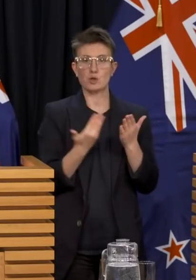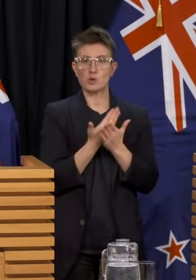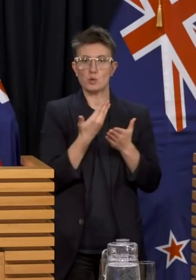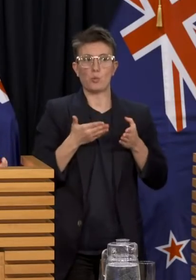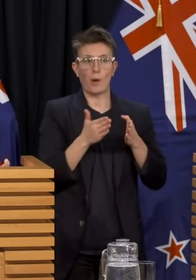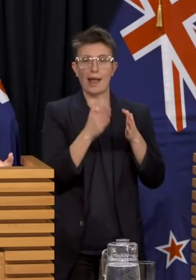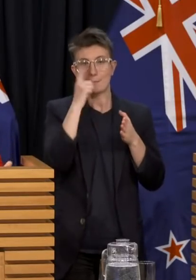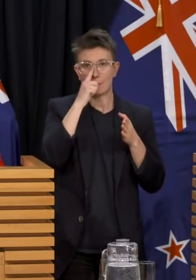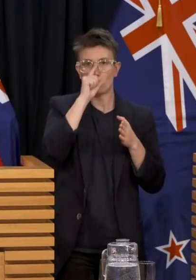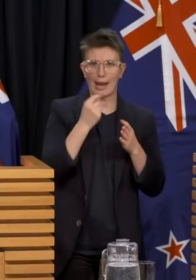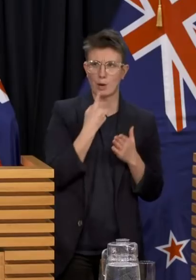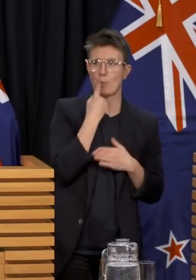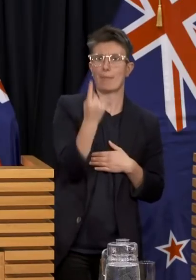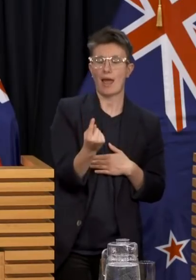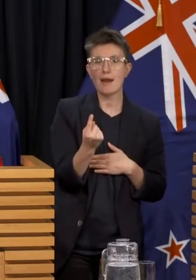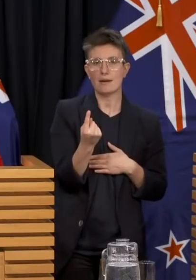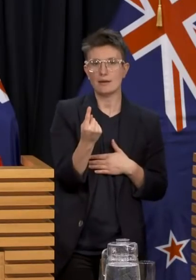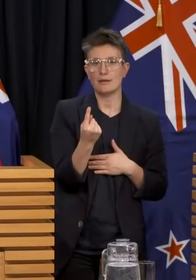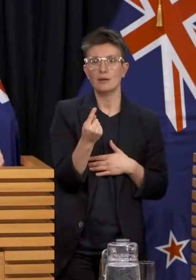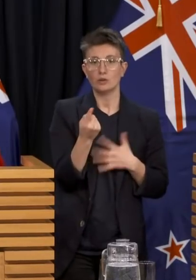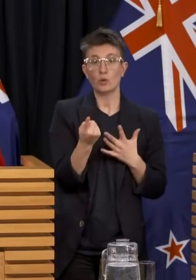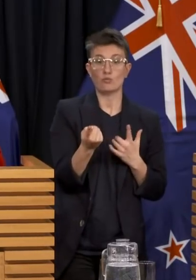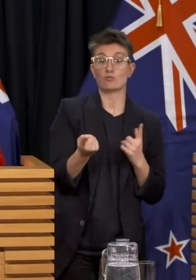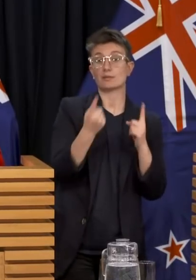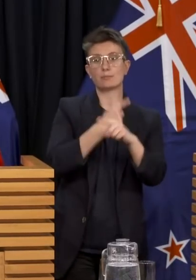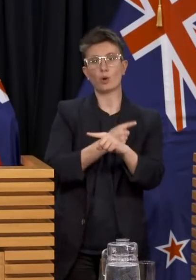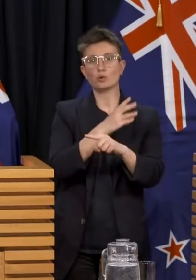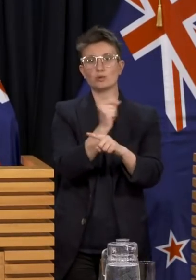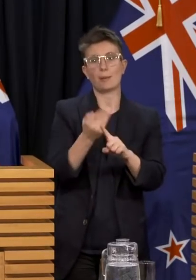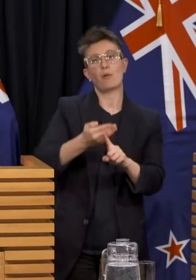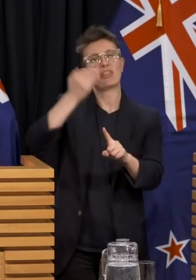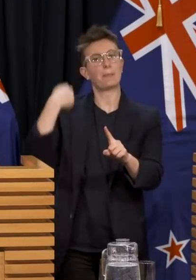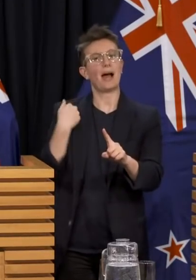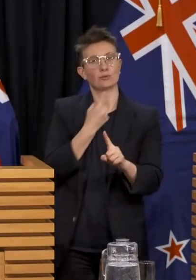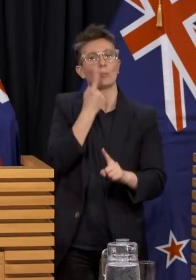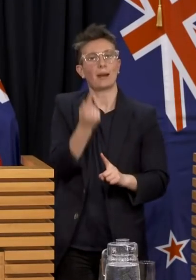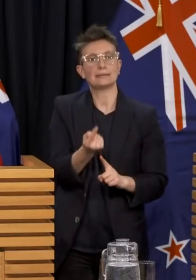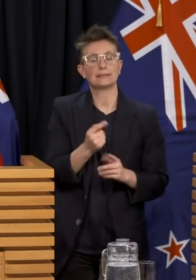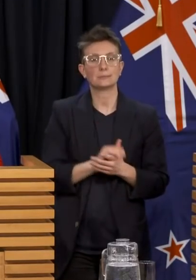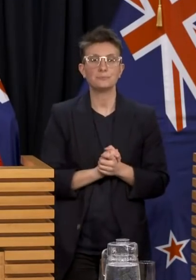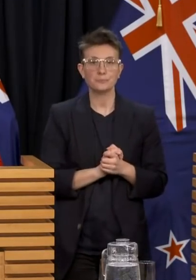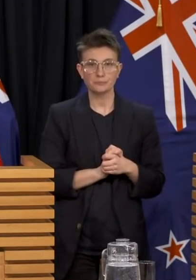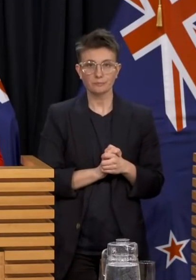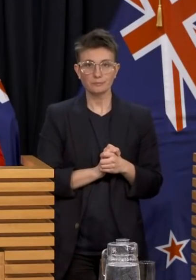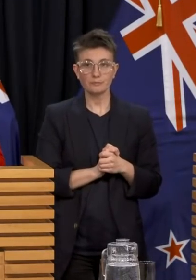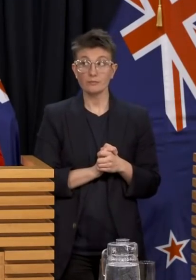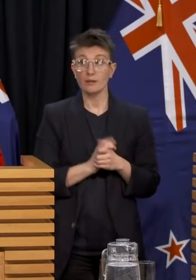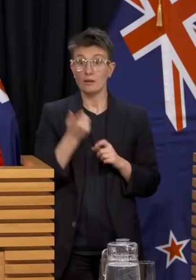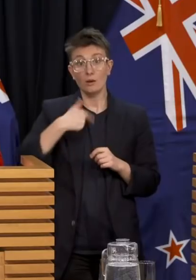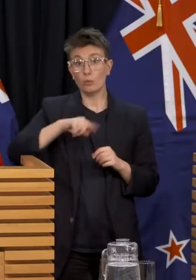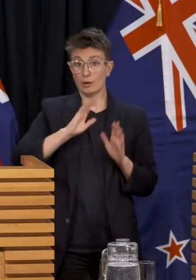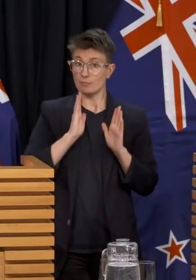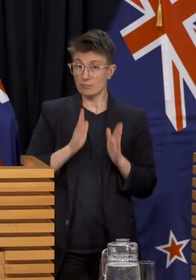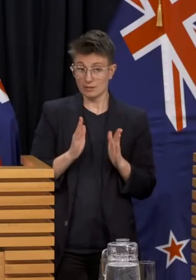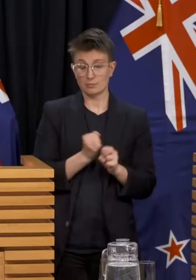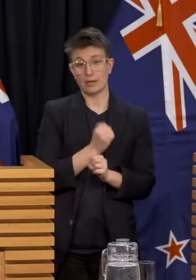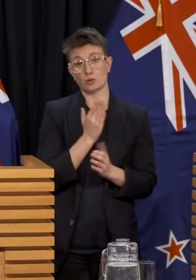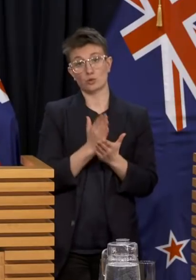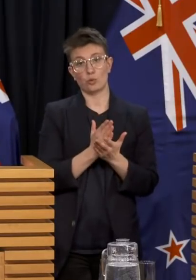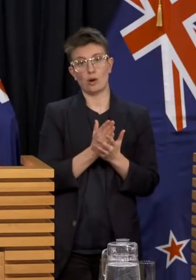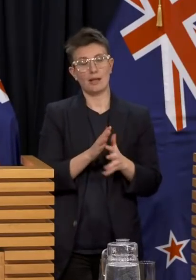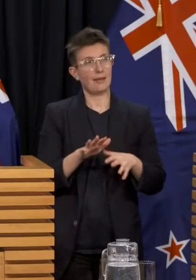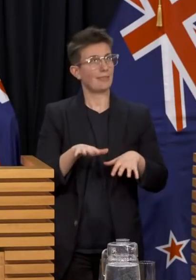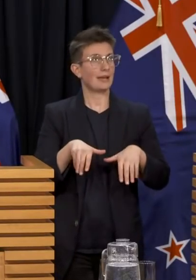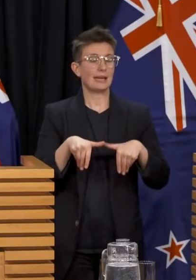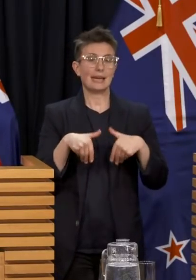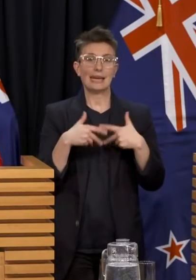that responds to some of the allegations that have been made. What we will need to make sure is that any mechanism